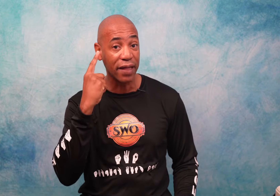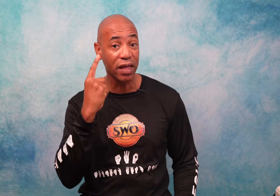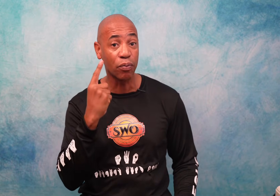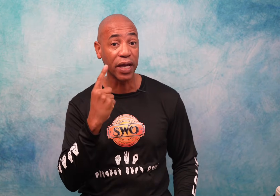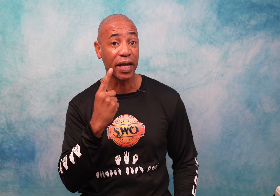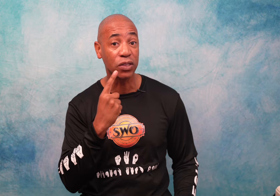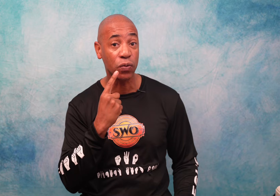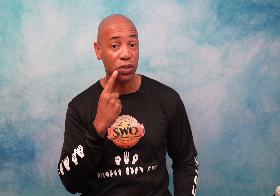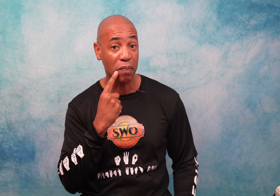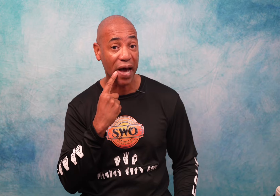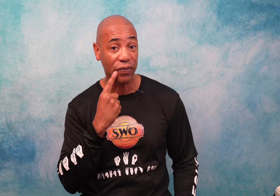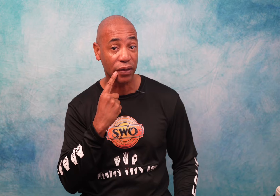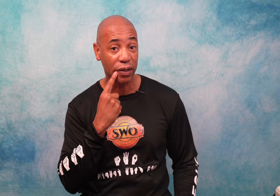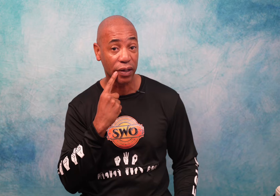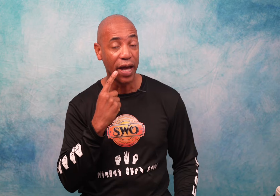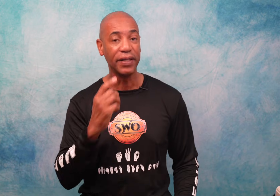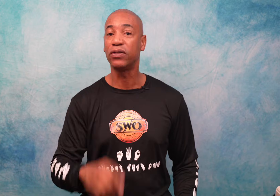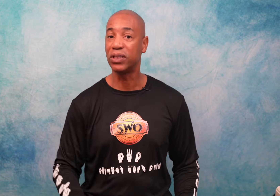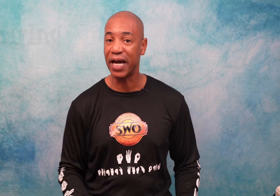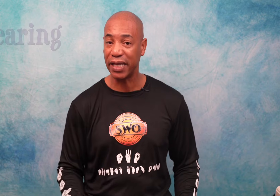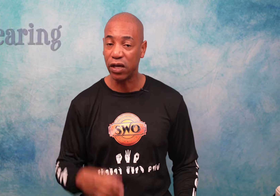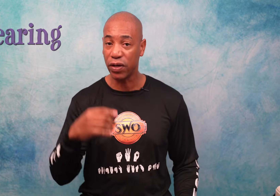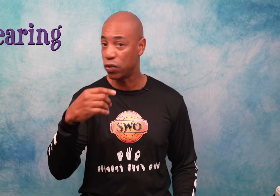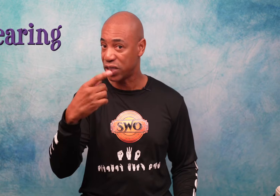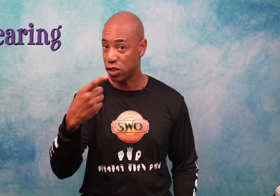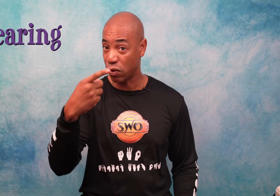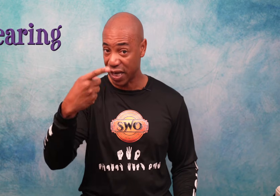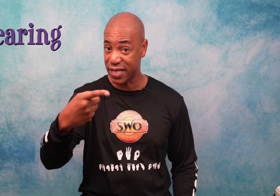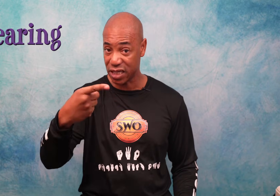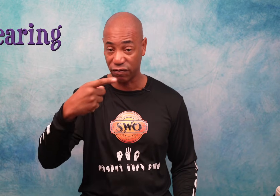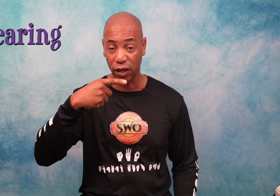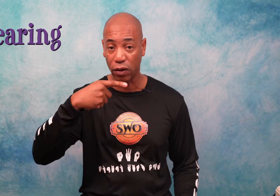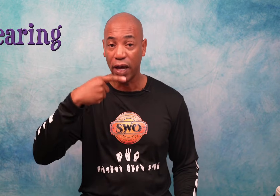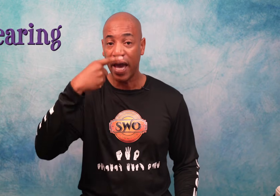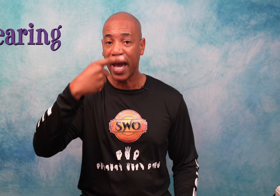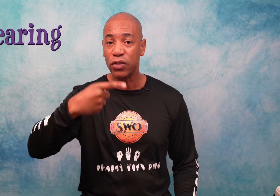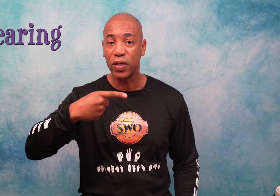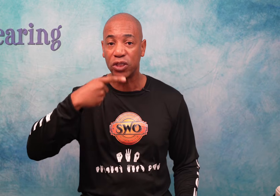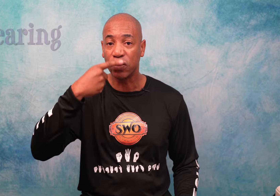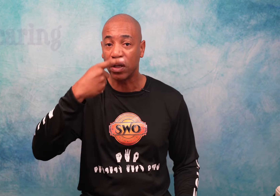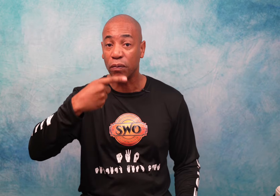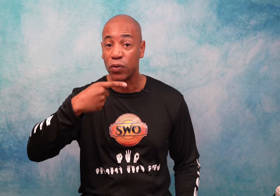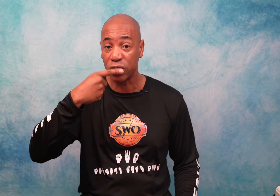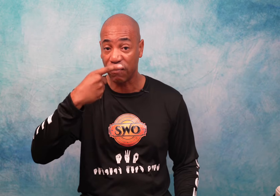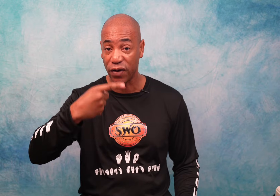then bringing it towards the mouth. Now to sign hearing, you take your index finger and do a circular motion in front of the